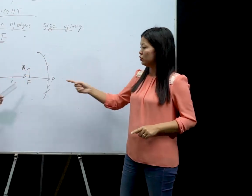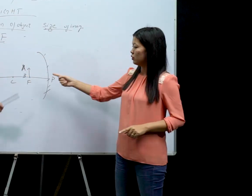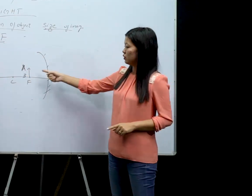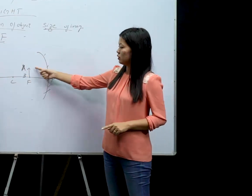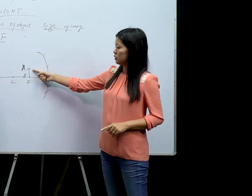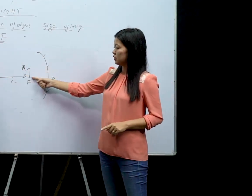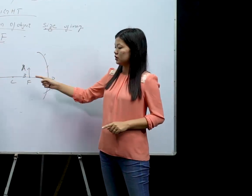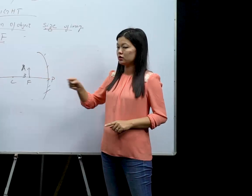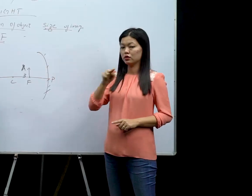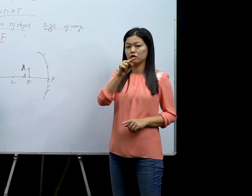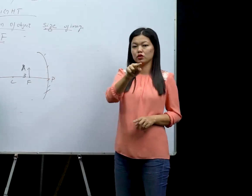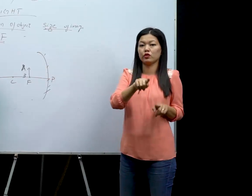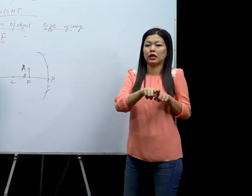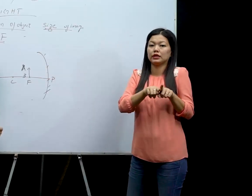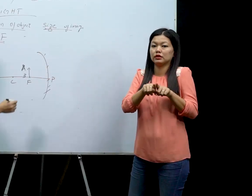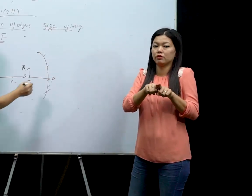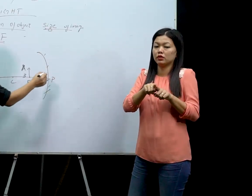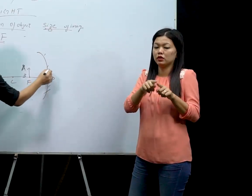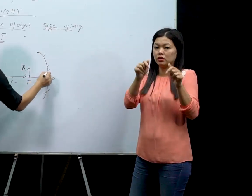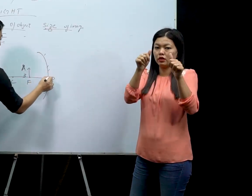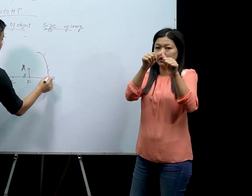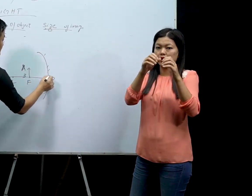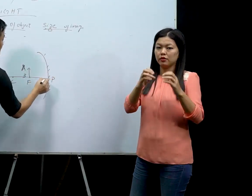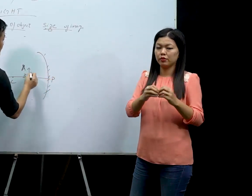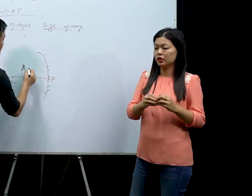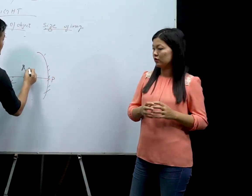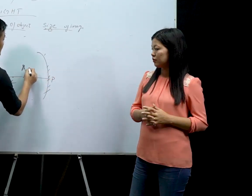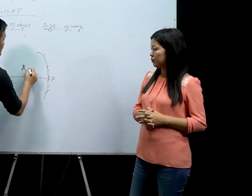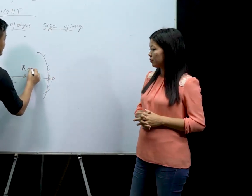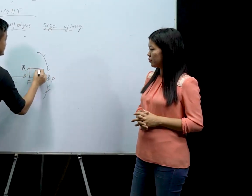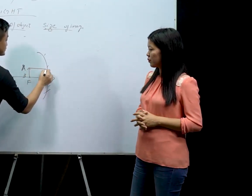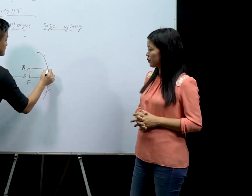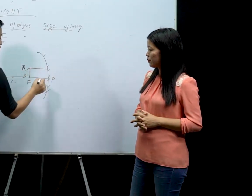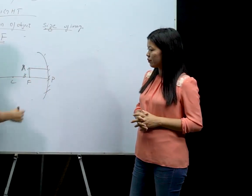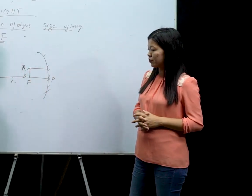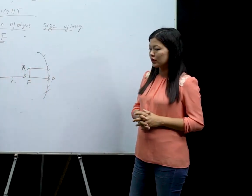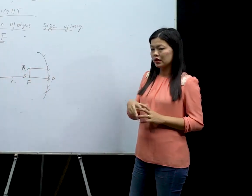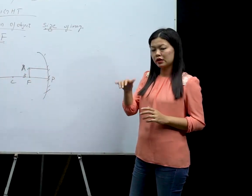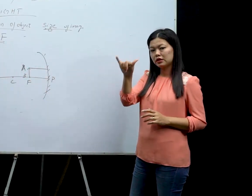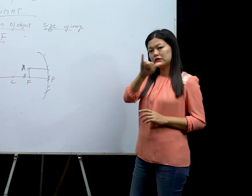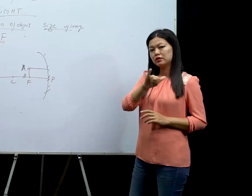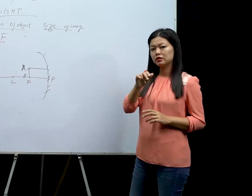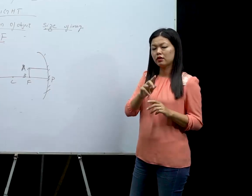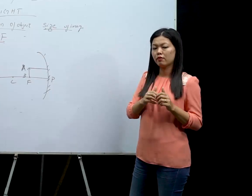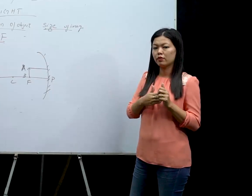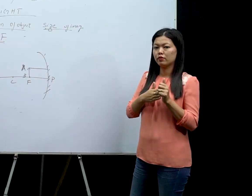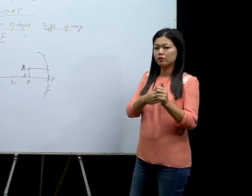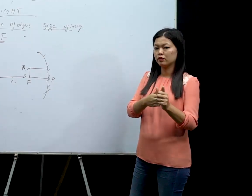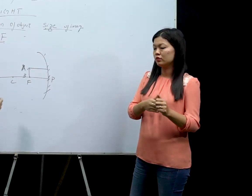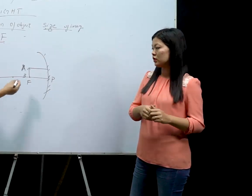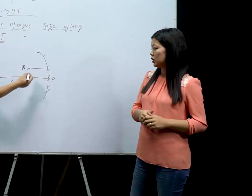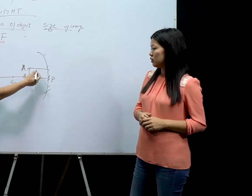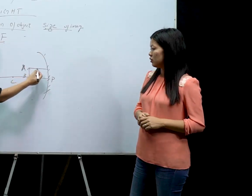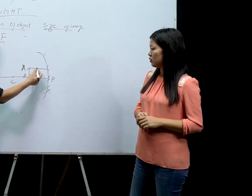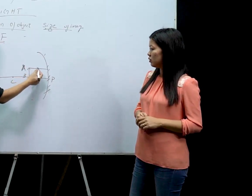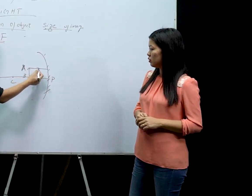are going to stand here, students. Now let's see. Let's apply the first rule. Okay, let's apply the first rule. A